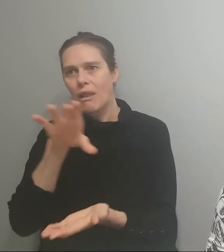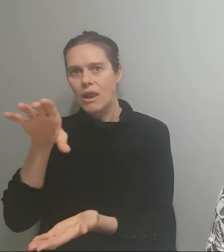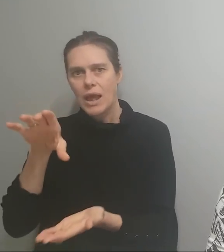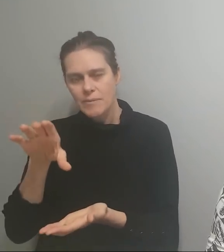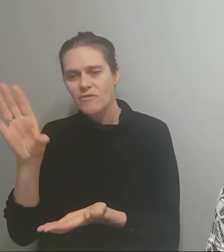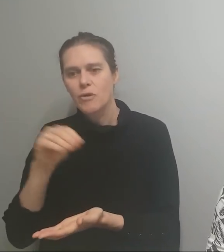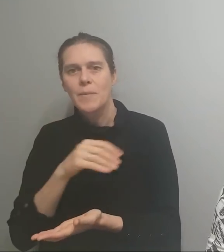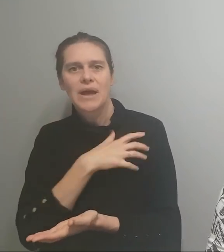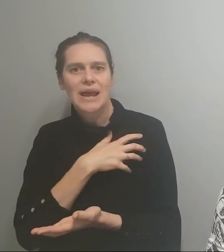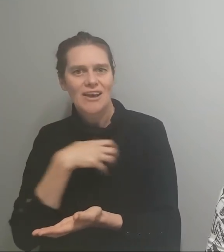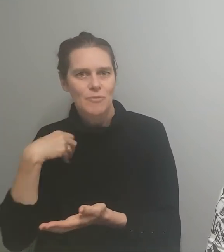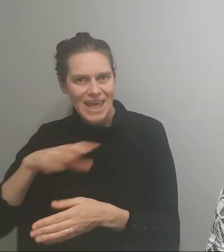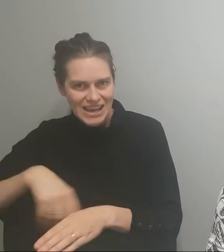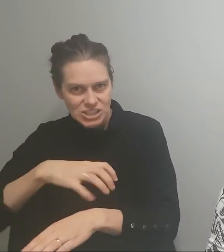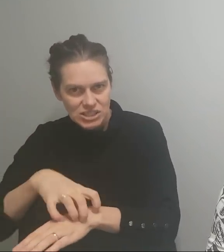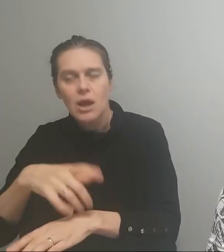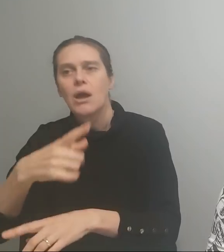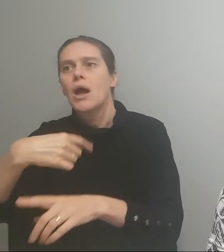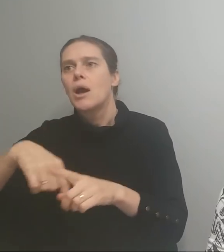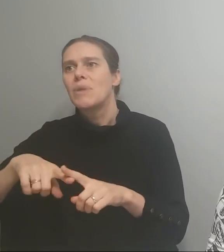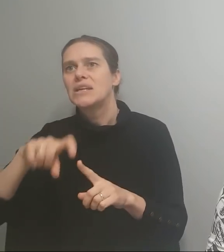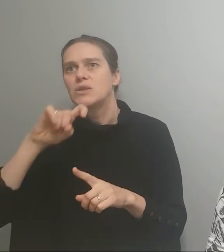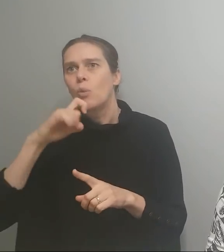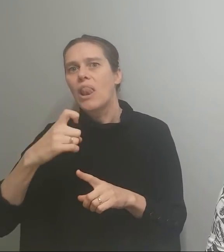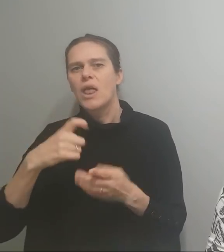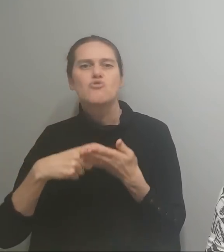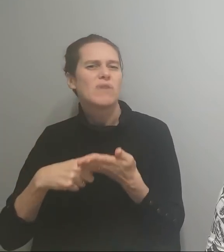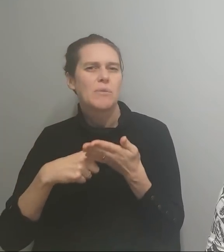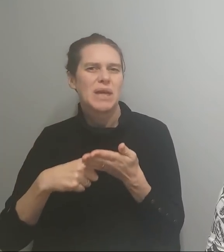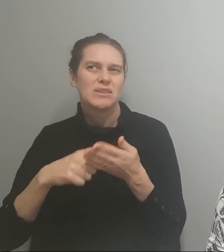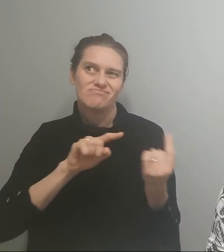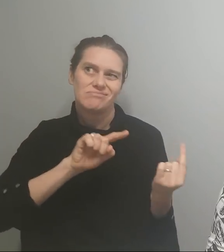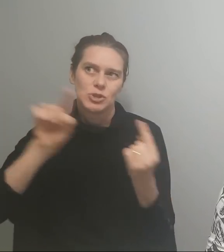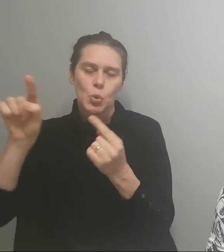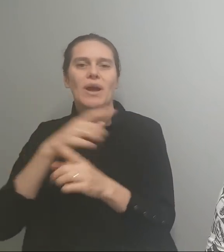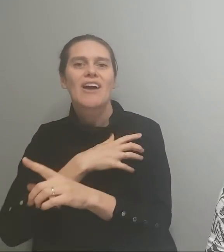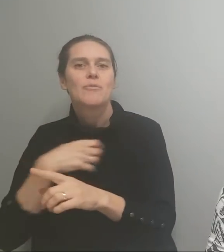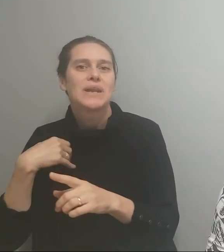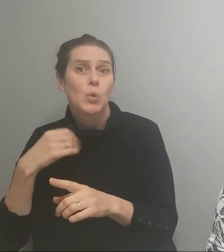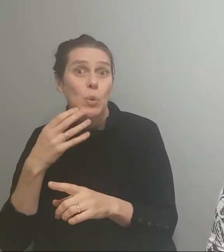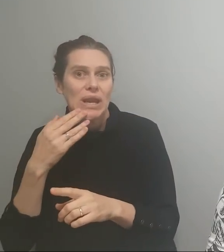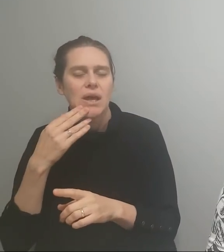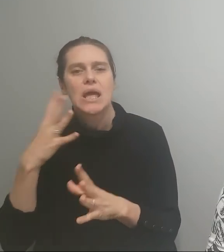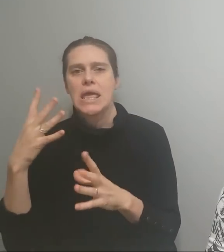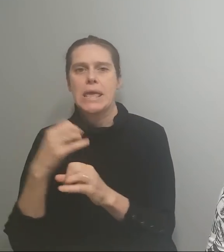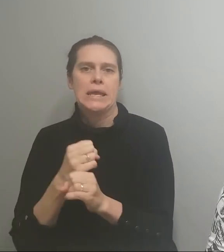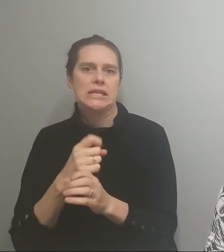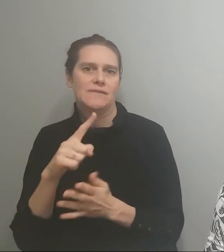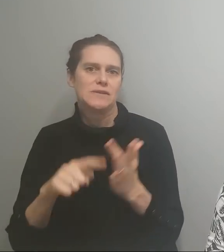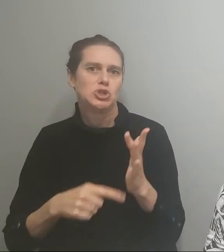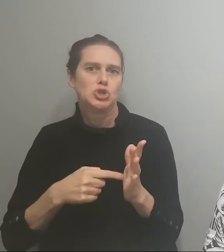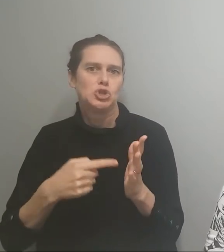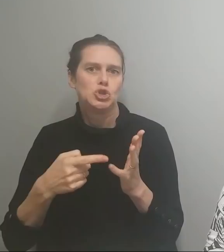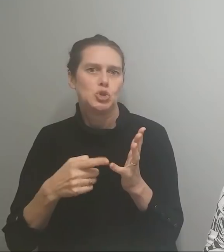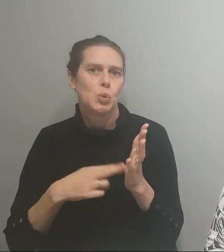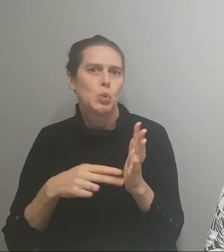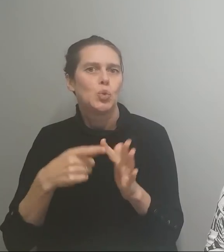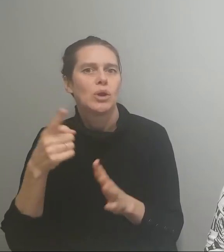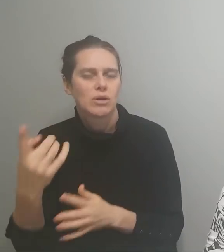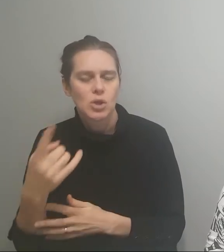be taking recommendations to government about that at the end of June. So that is looking at